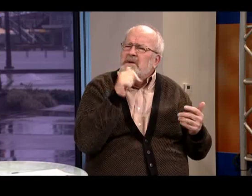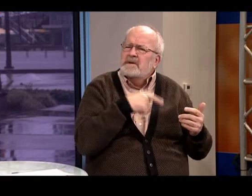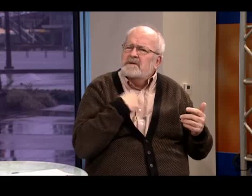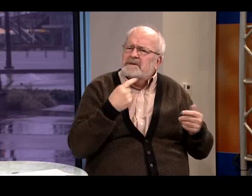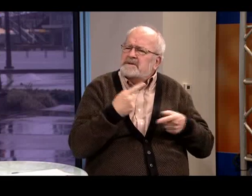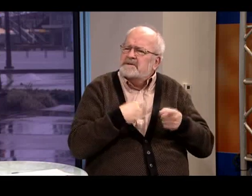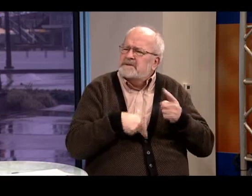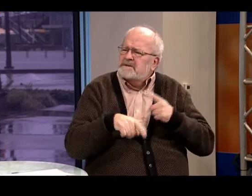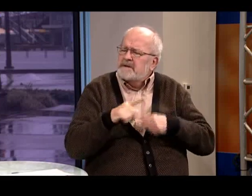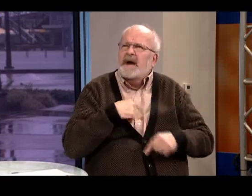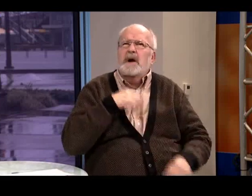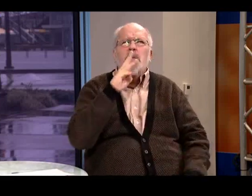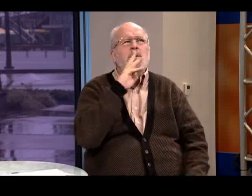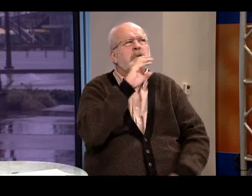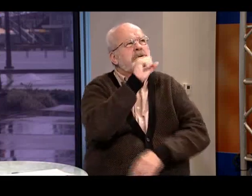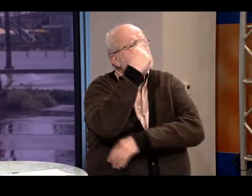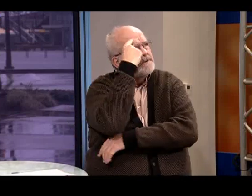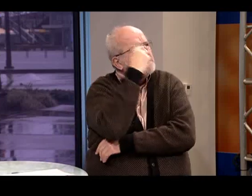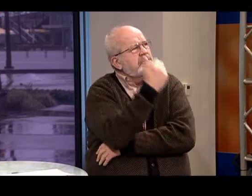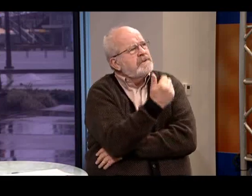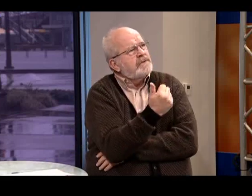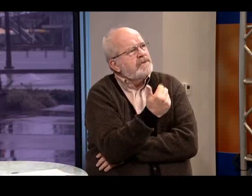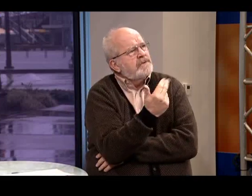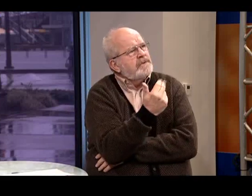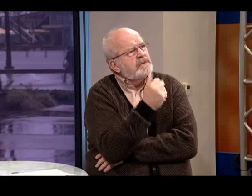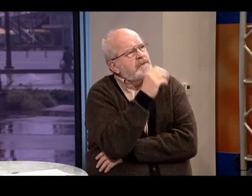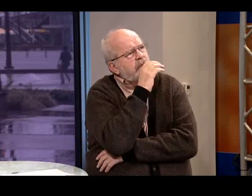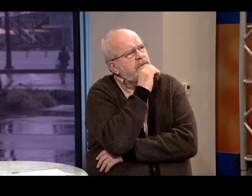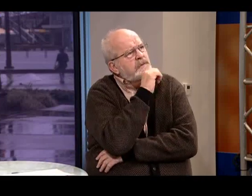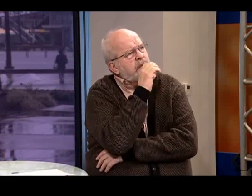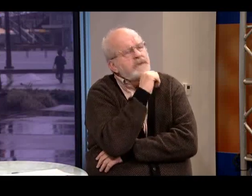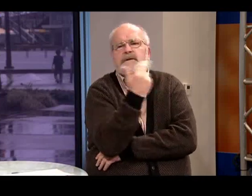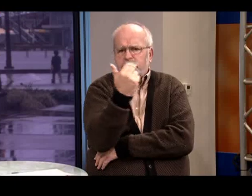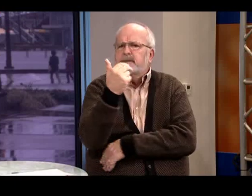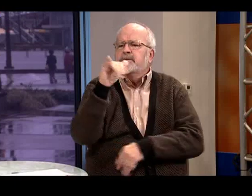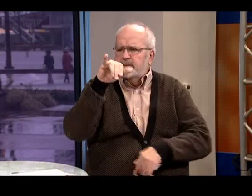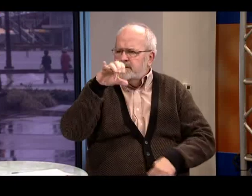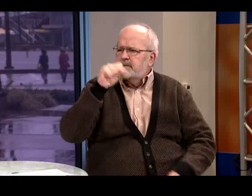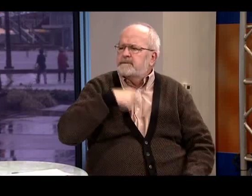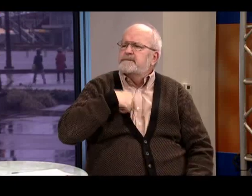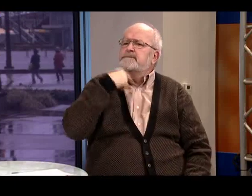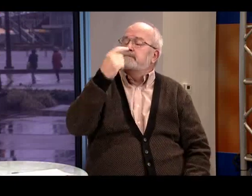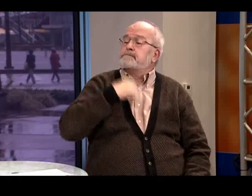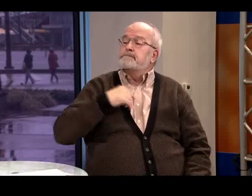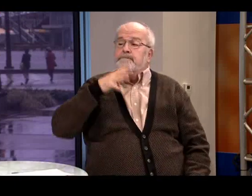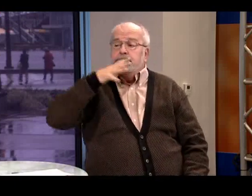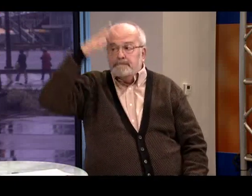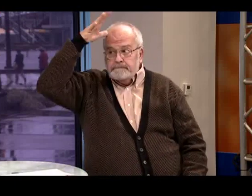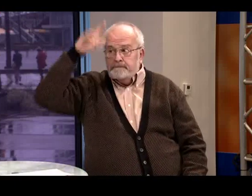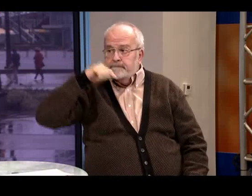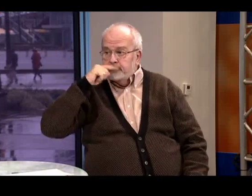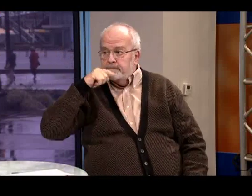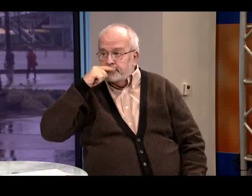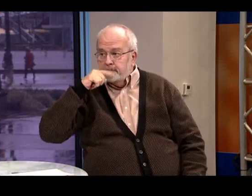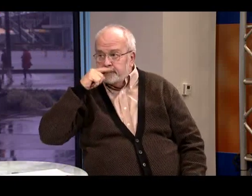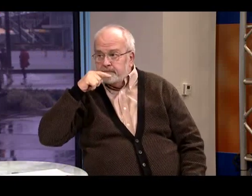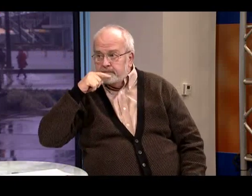I had talked with my mom when I was young. I asked her why I never signed. I think I was about 13 when I had this conversation with her. My